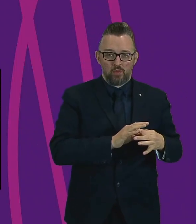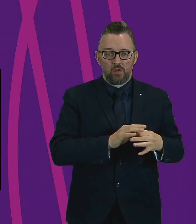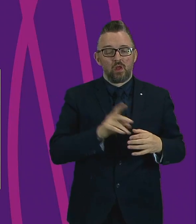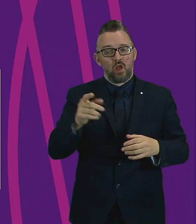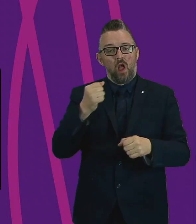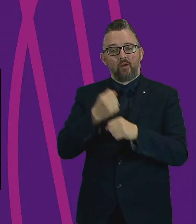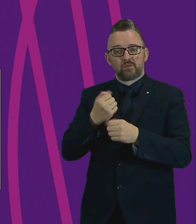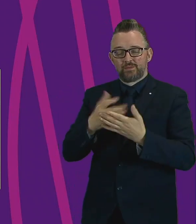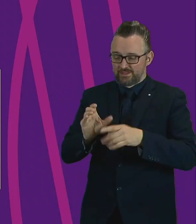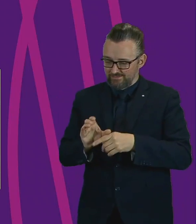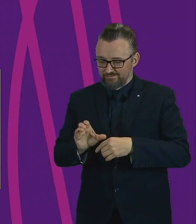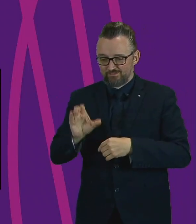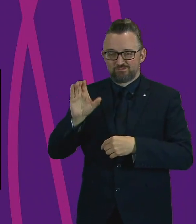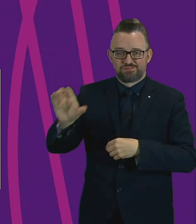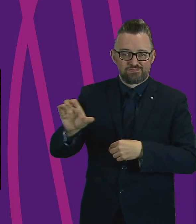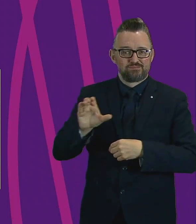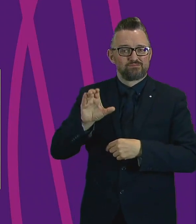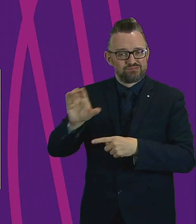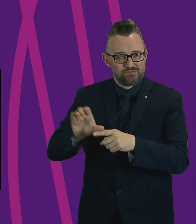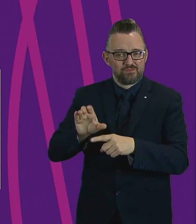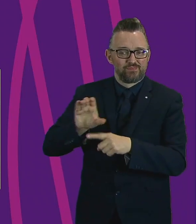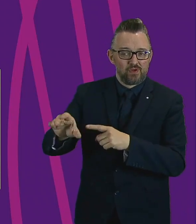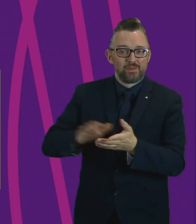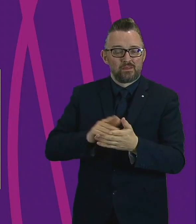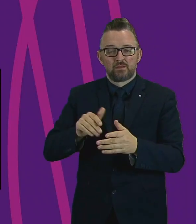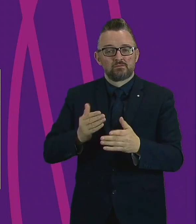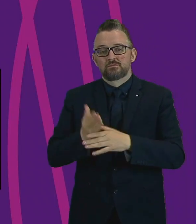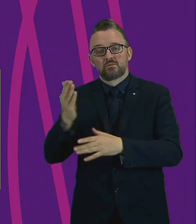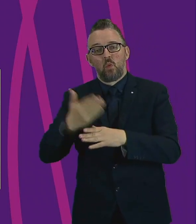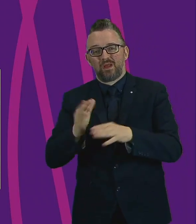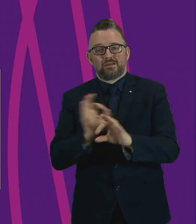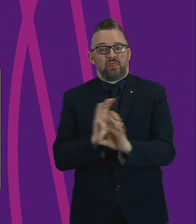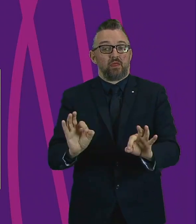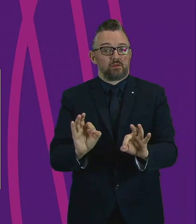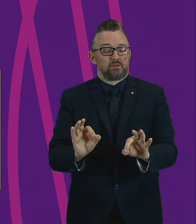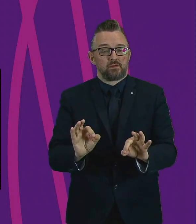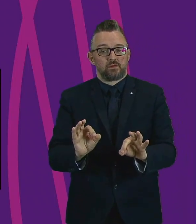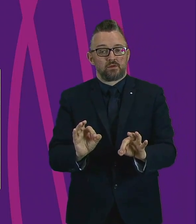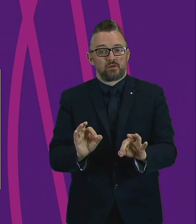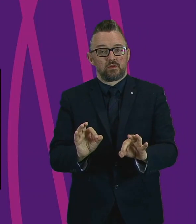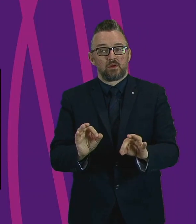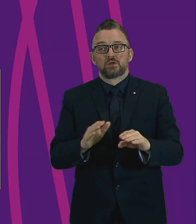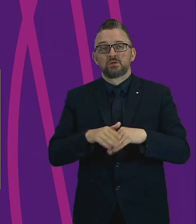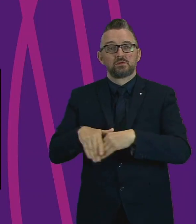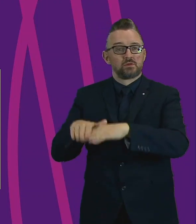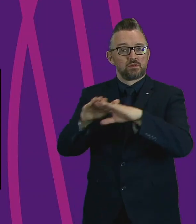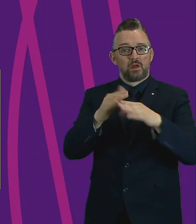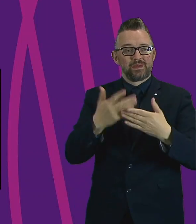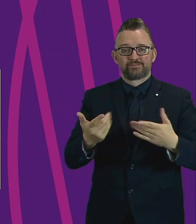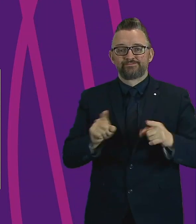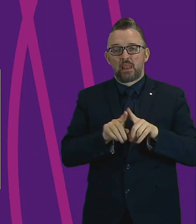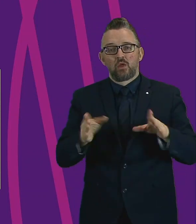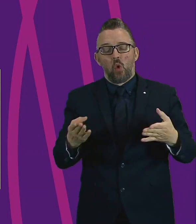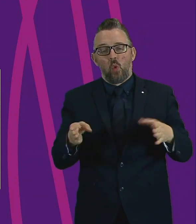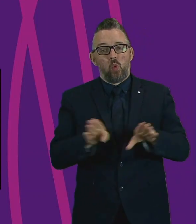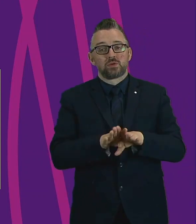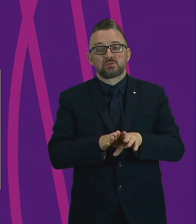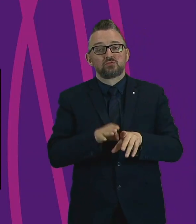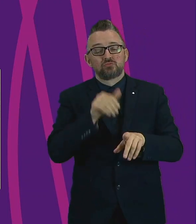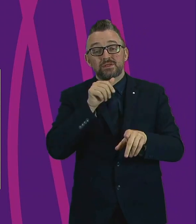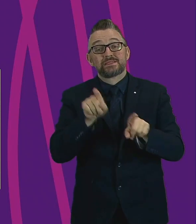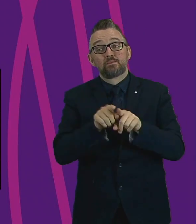hundreds of thousands of employees to stay away from work here in Scotland alone. The nation has shut down in a way that is incomparable, even in